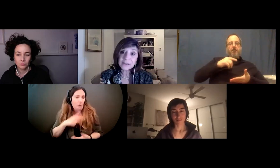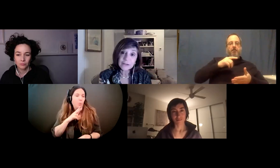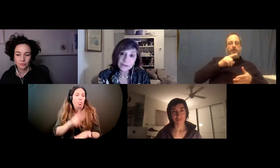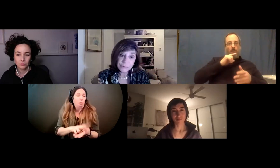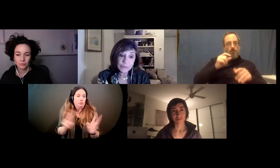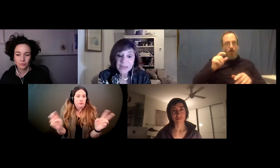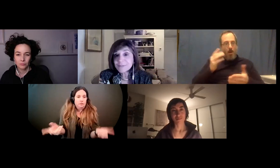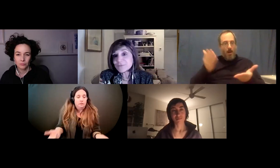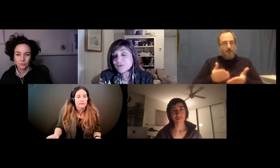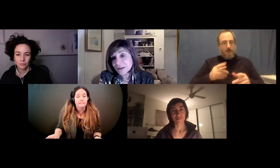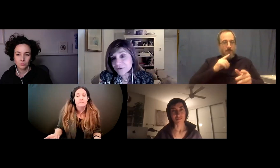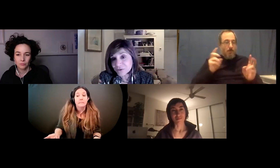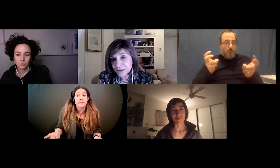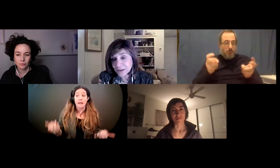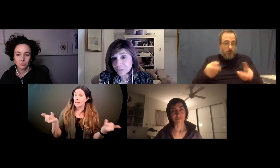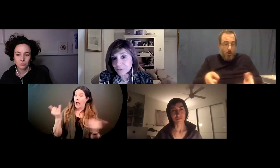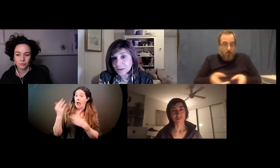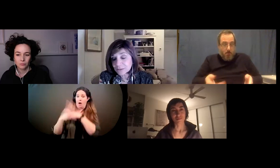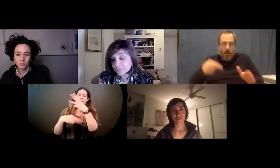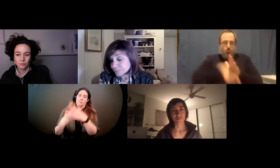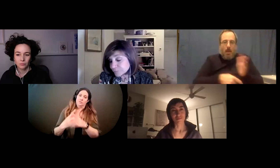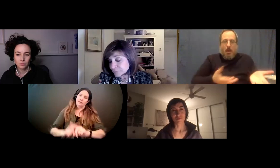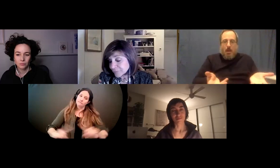But times have changed. There are now